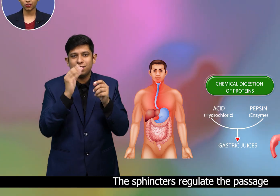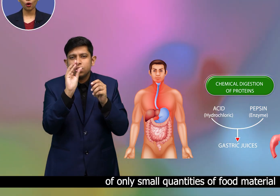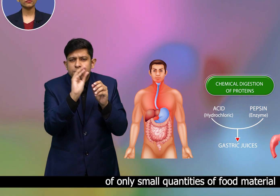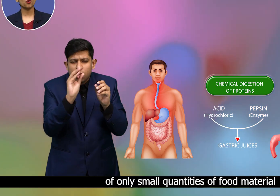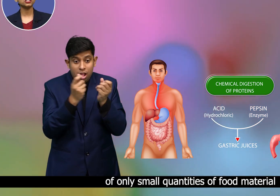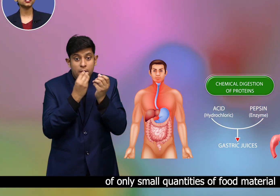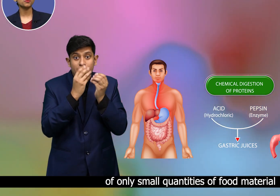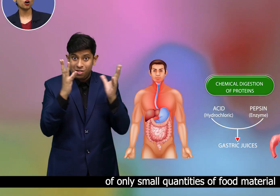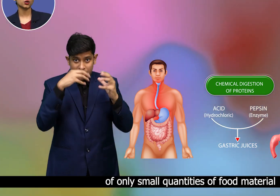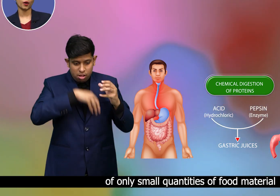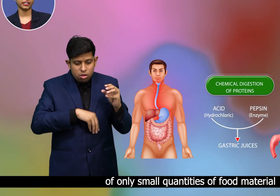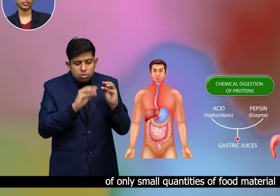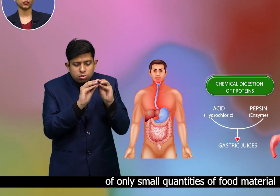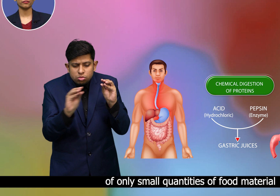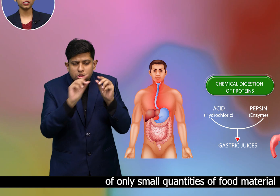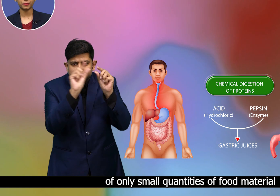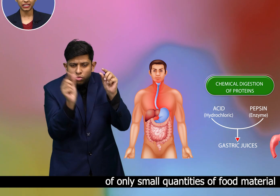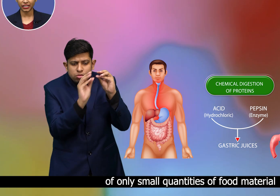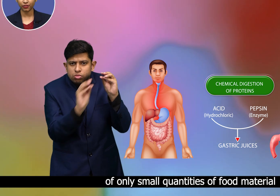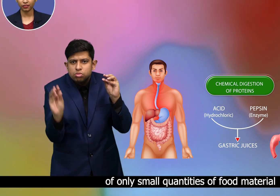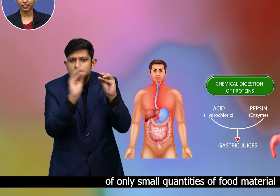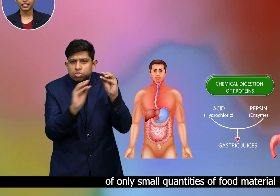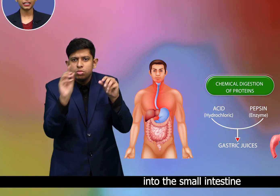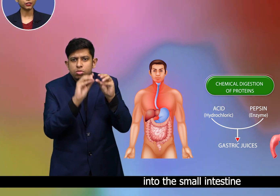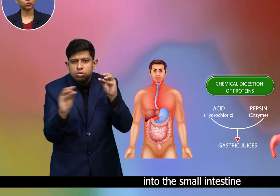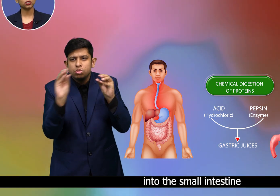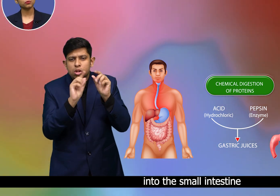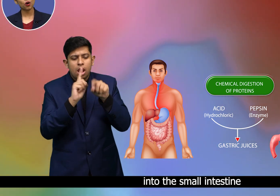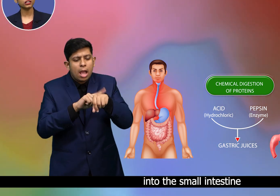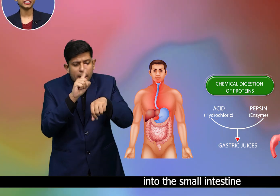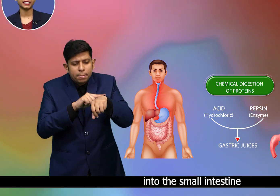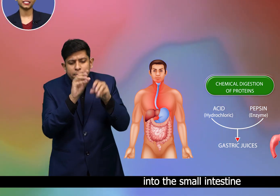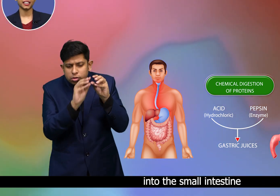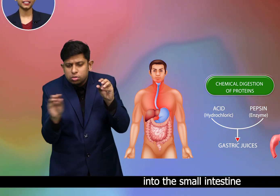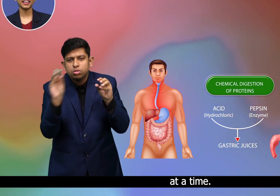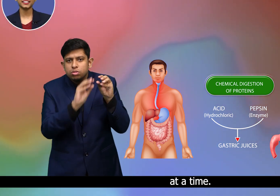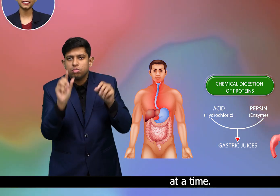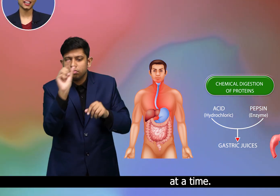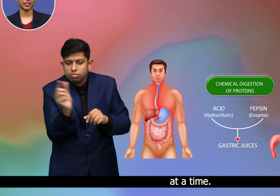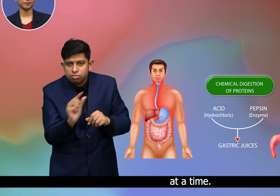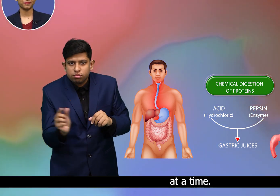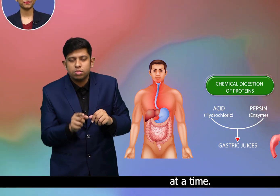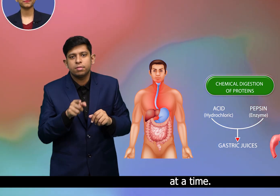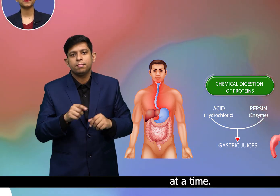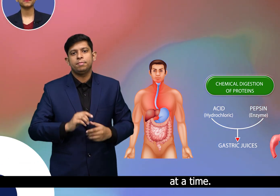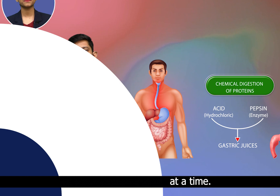passage of only small quantities of food material into the small intestine at a